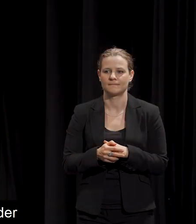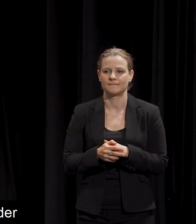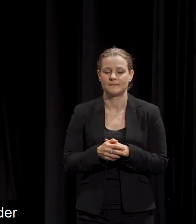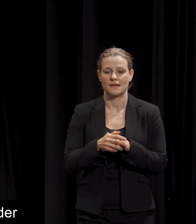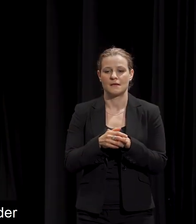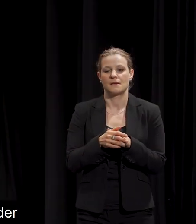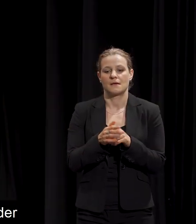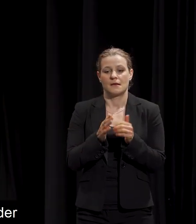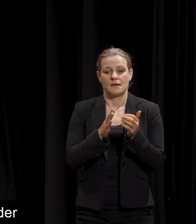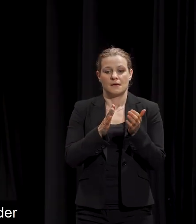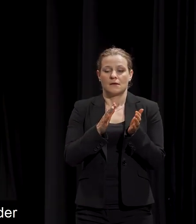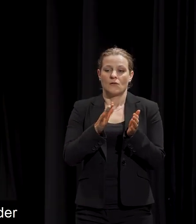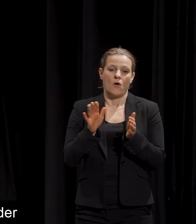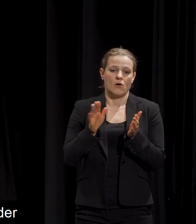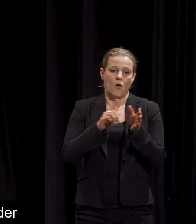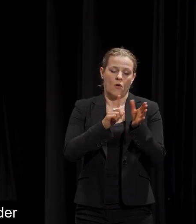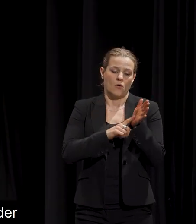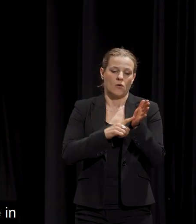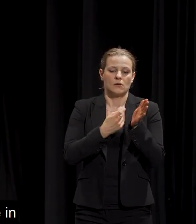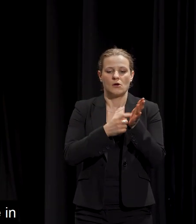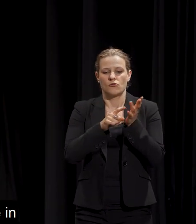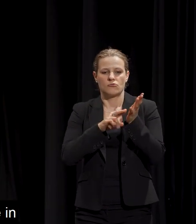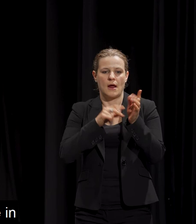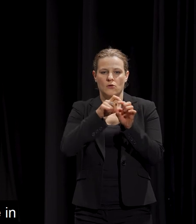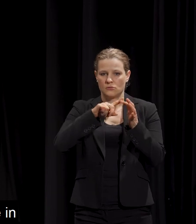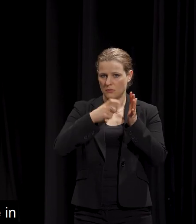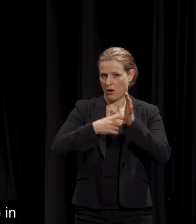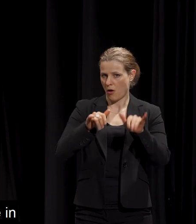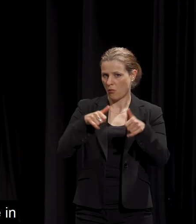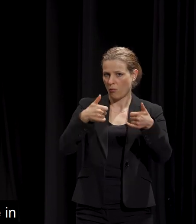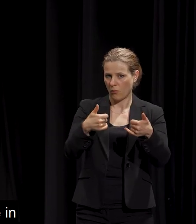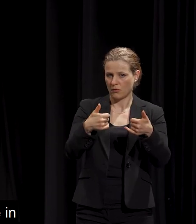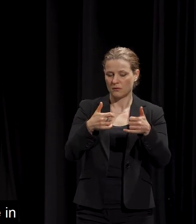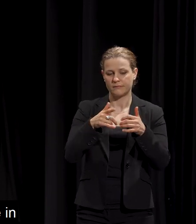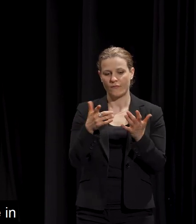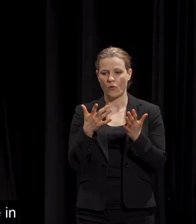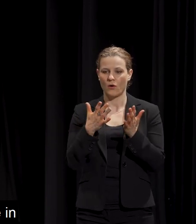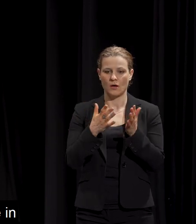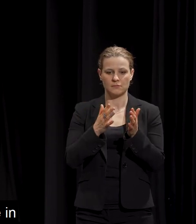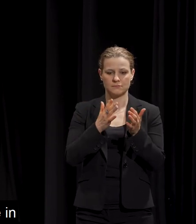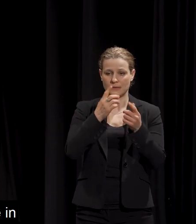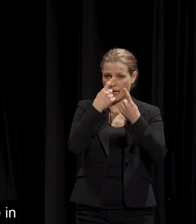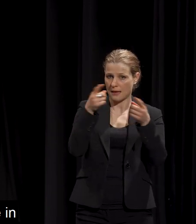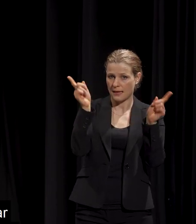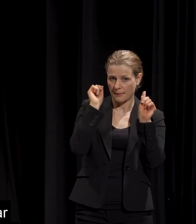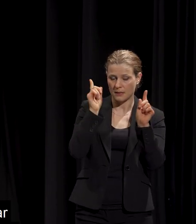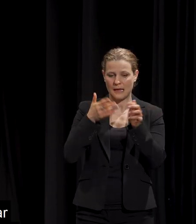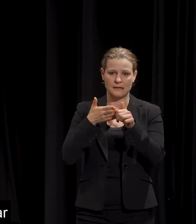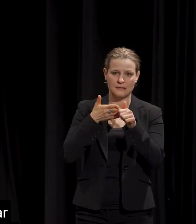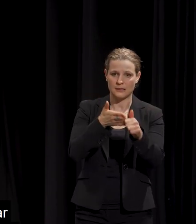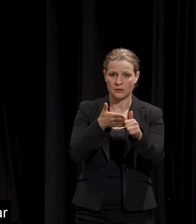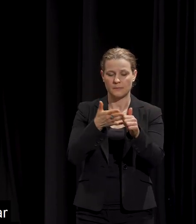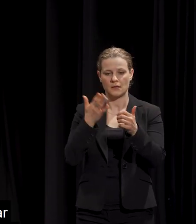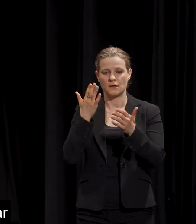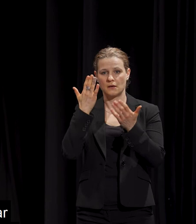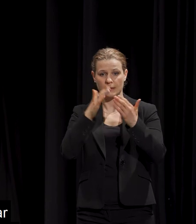The Middle Years All-Rounder Award is presented to a student in recognition of excellence in academia, leadership, community service,